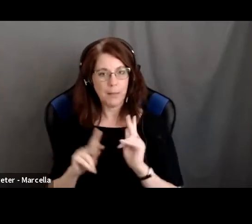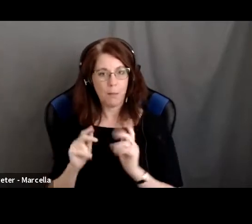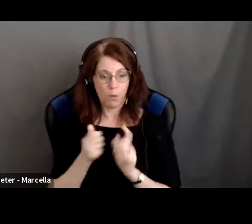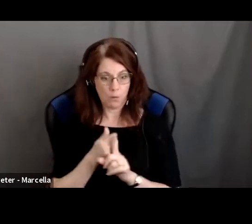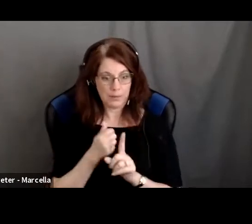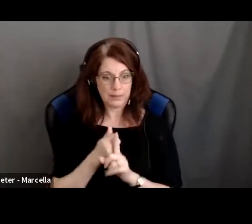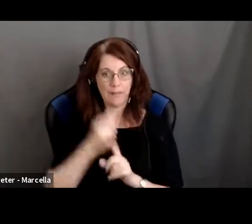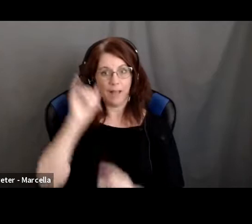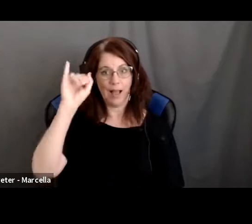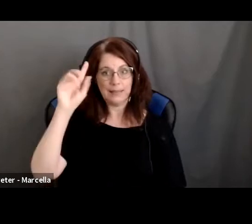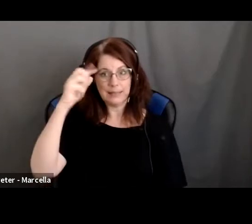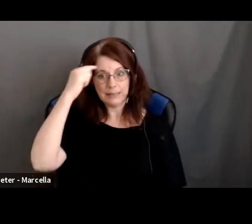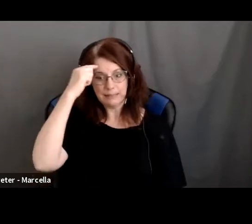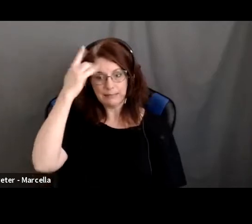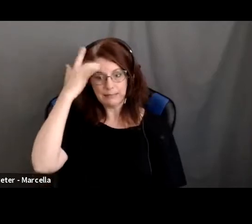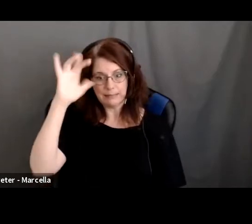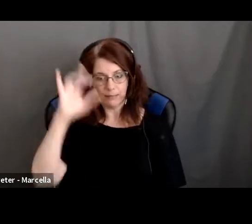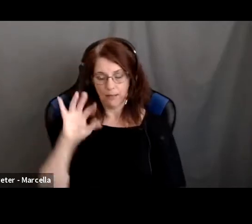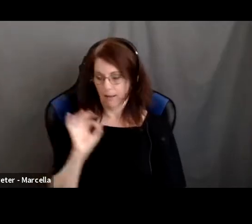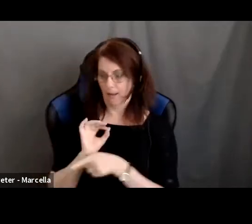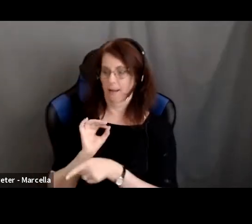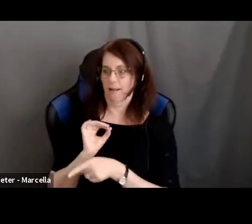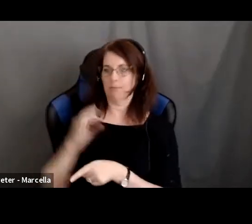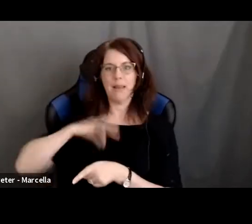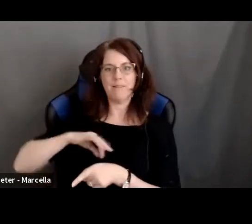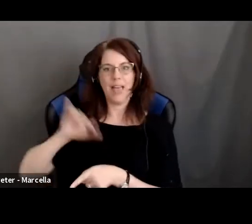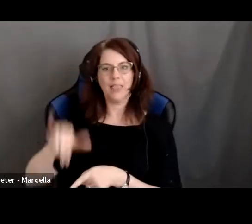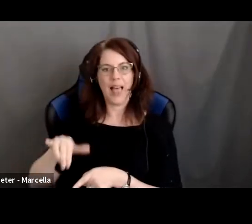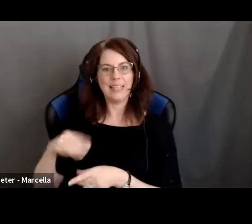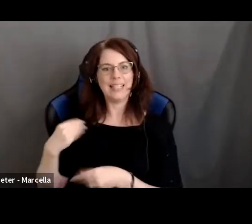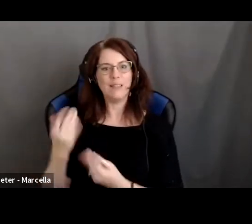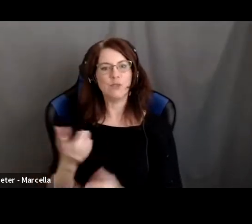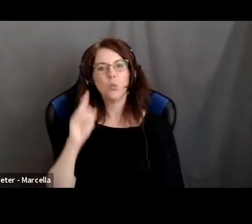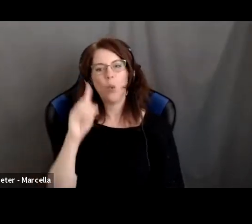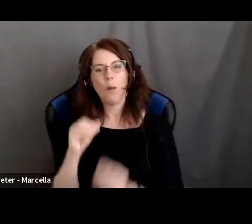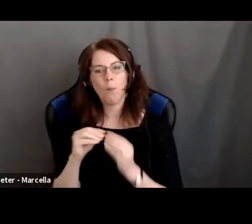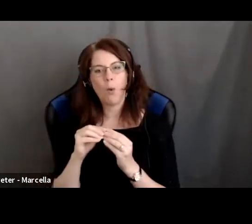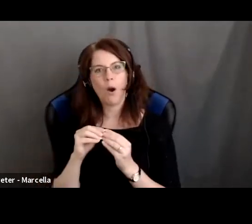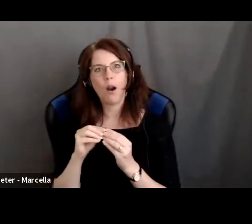developmental and intellectual disabilities found this useful, because it gives you just another